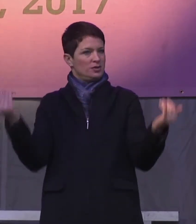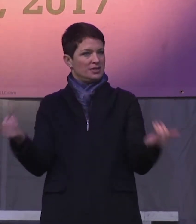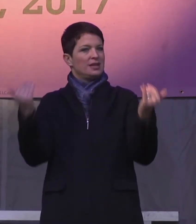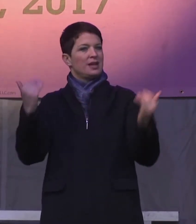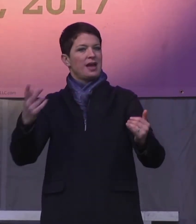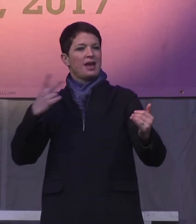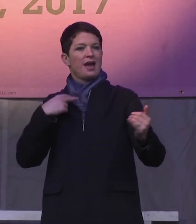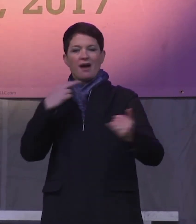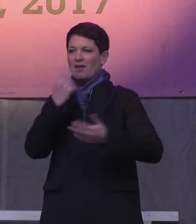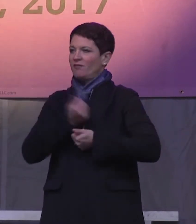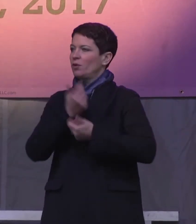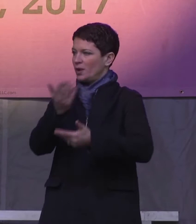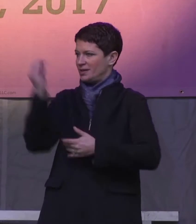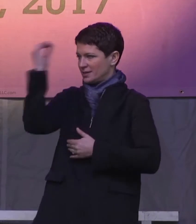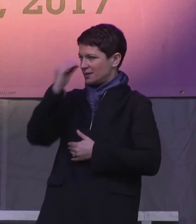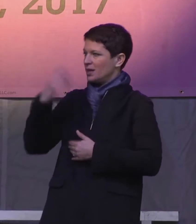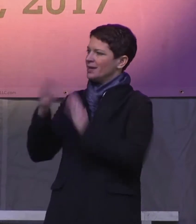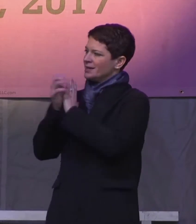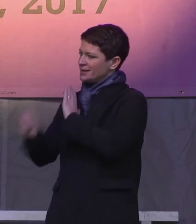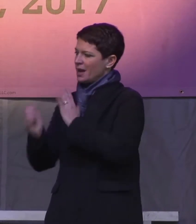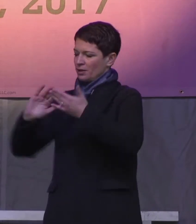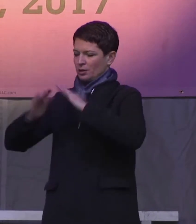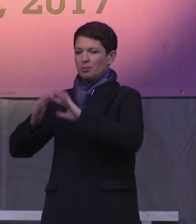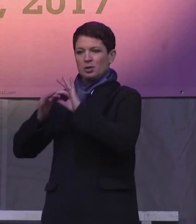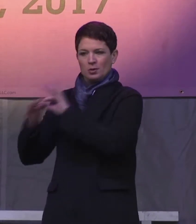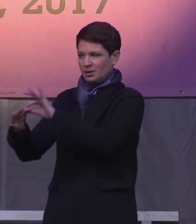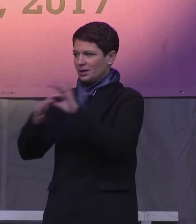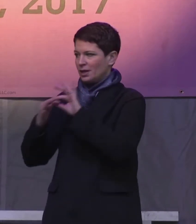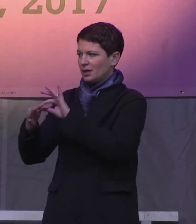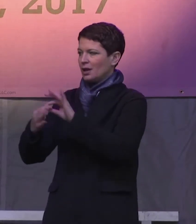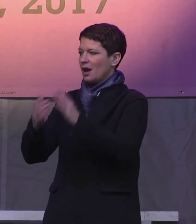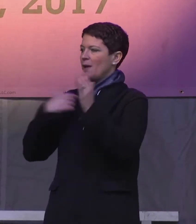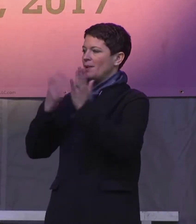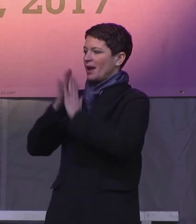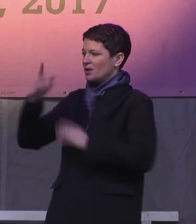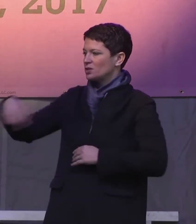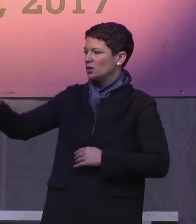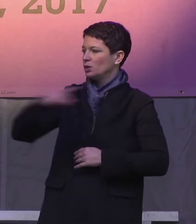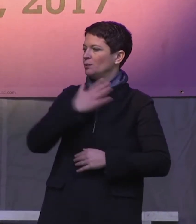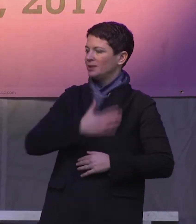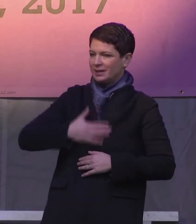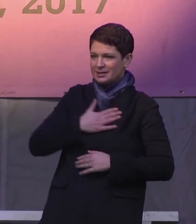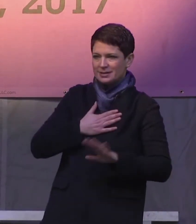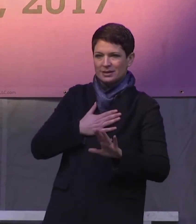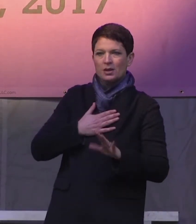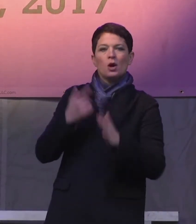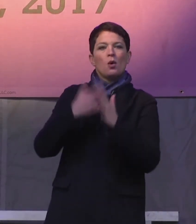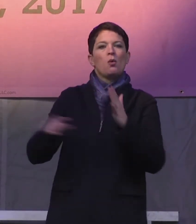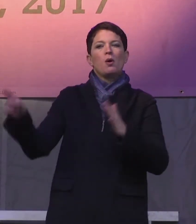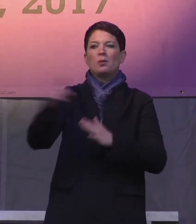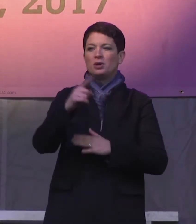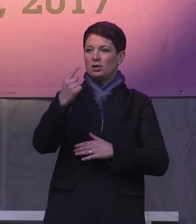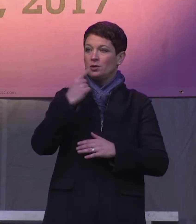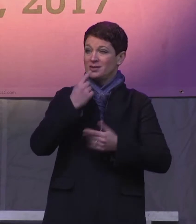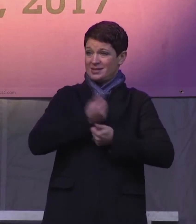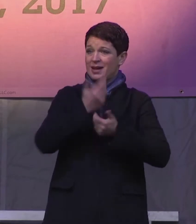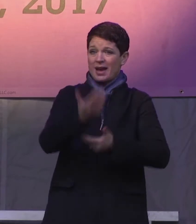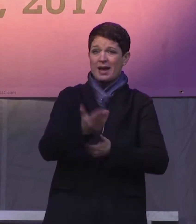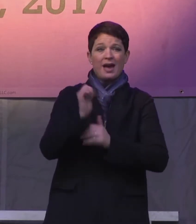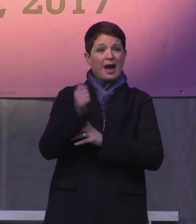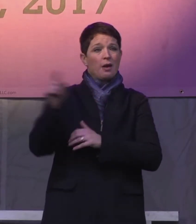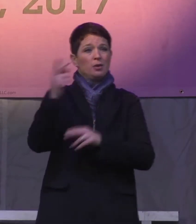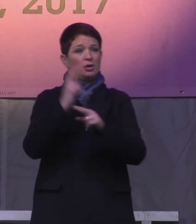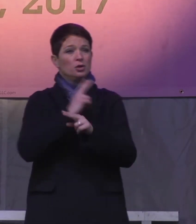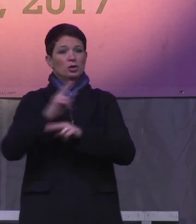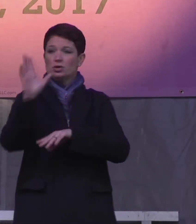have a voice, you have talent, you have a community, and so I ask you this: what will you say? How will